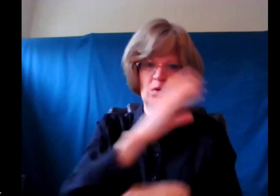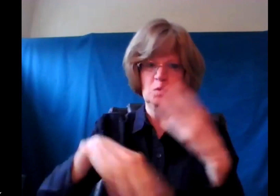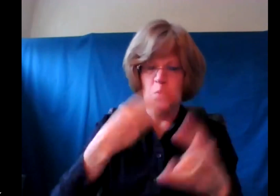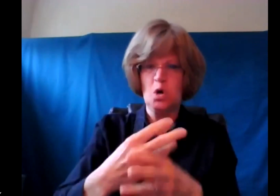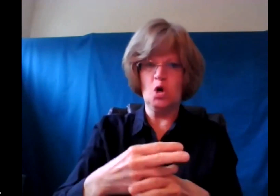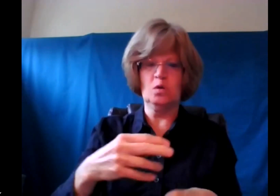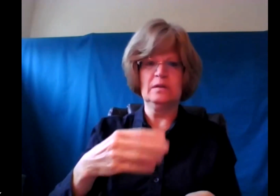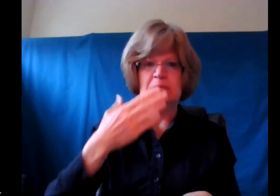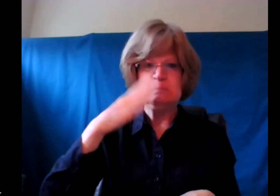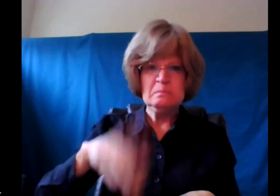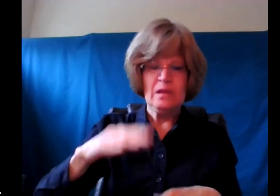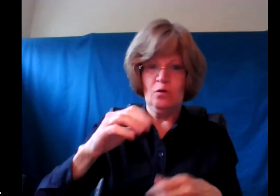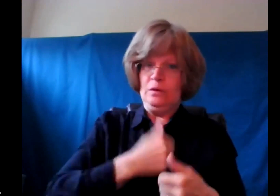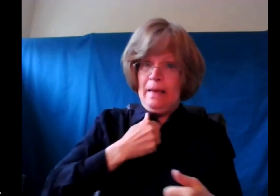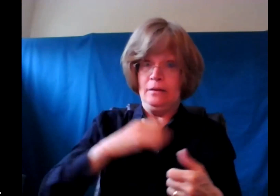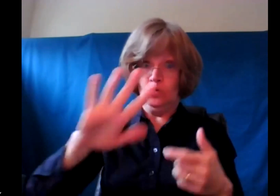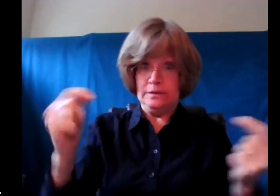and repent of your sin?